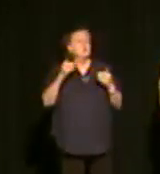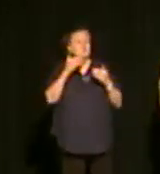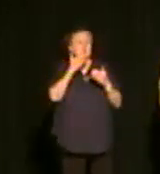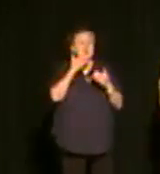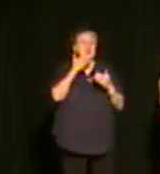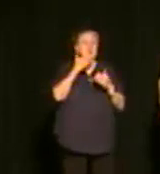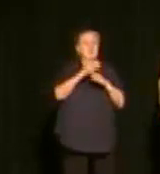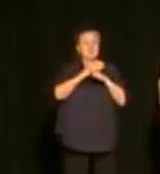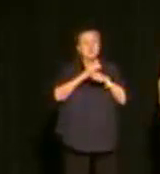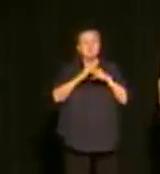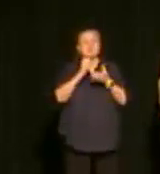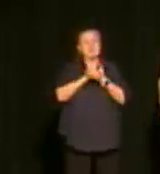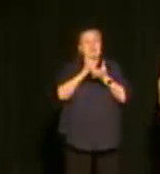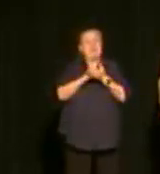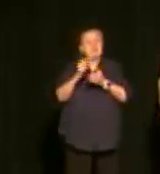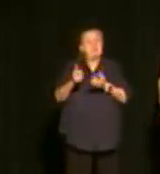support